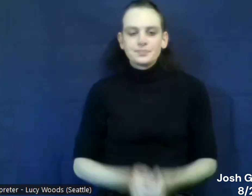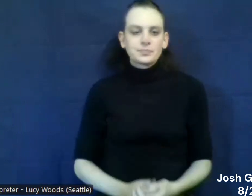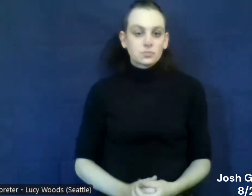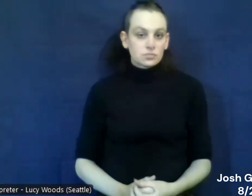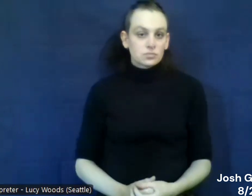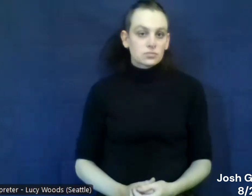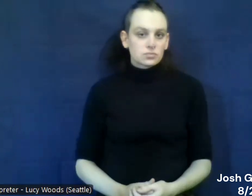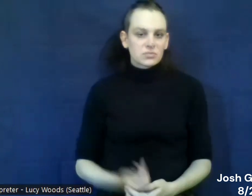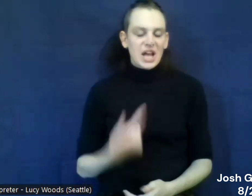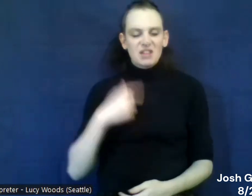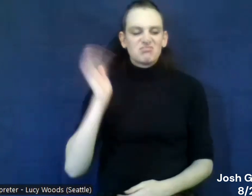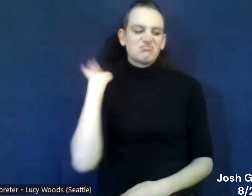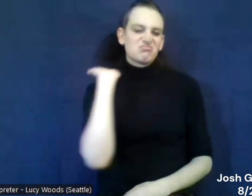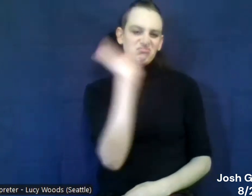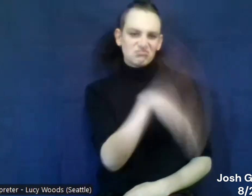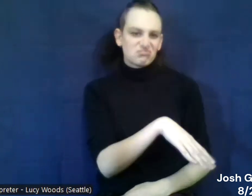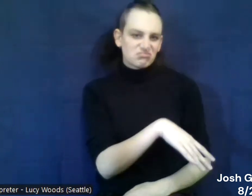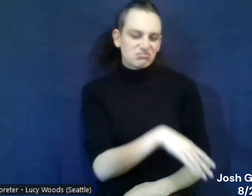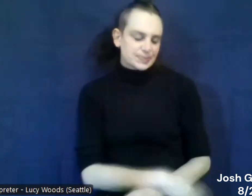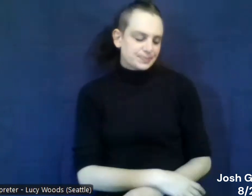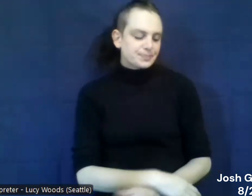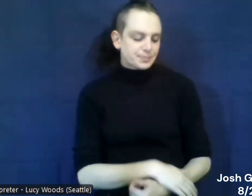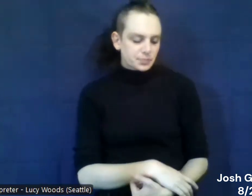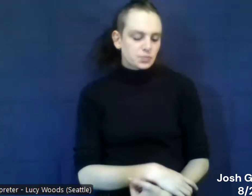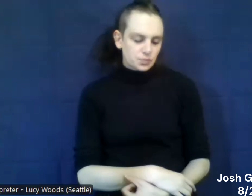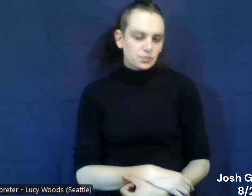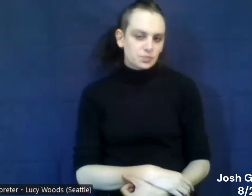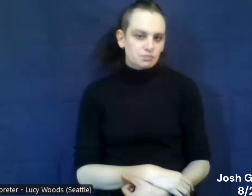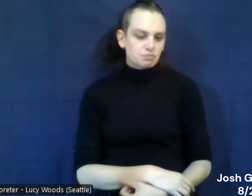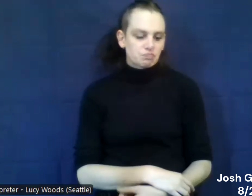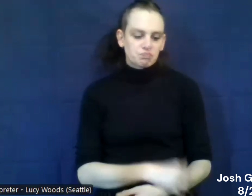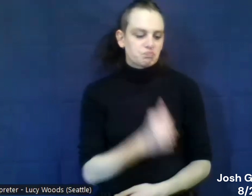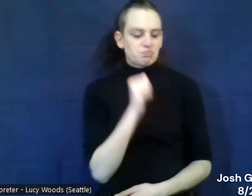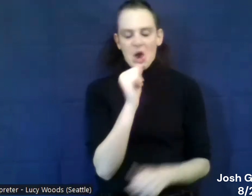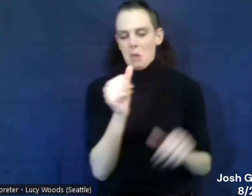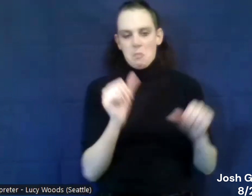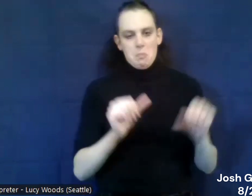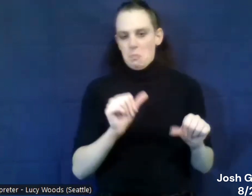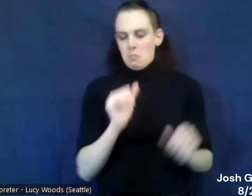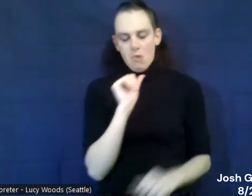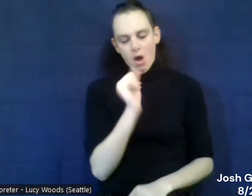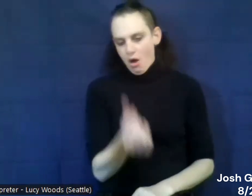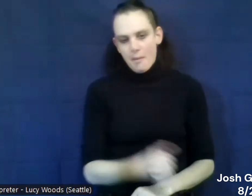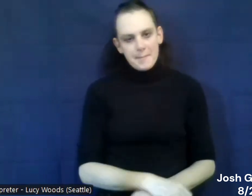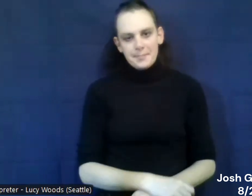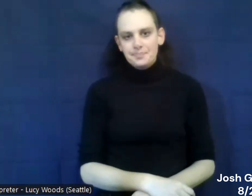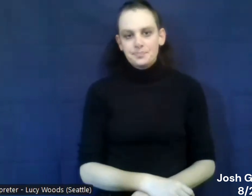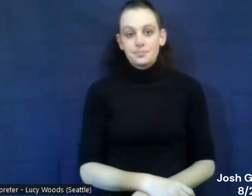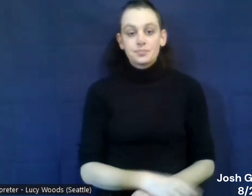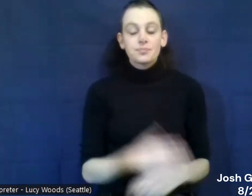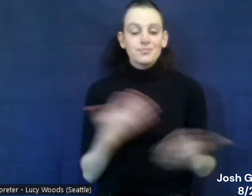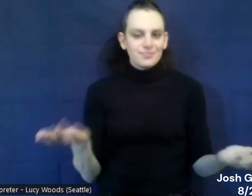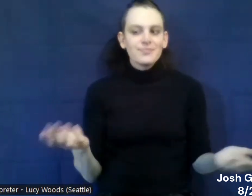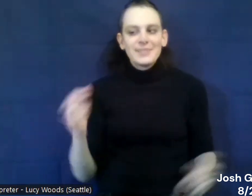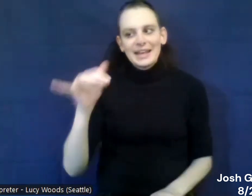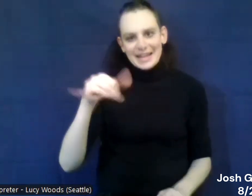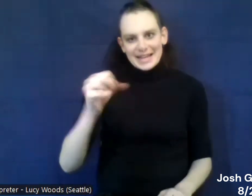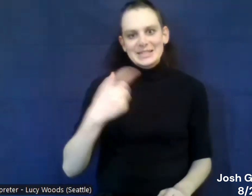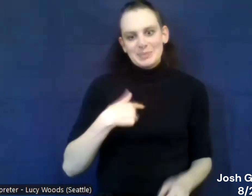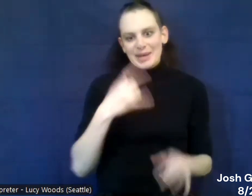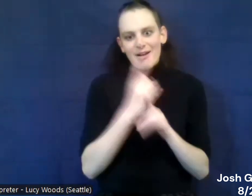I blew it off and didn't get assessed, but turns out I am very